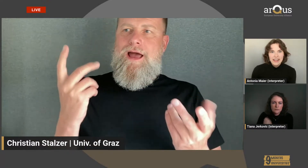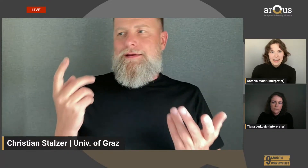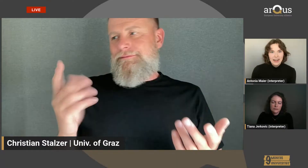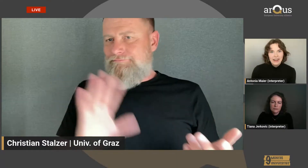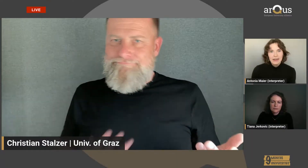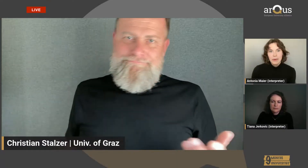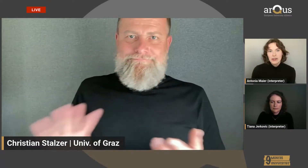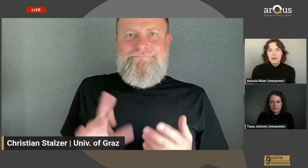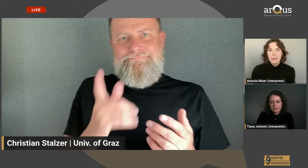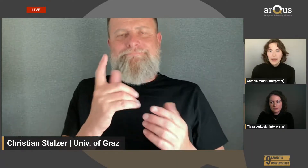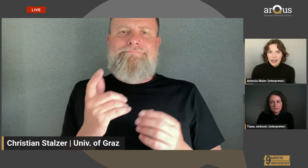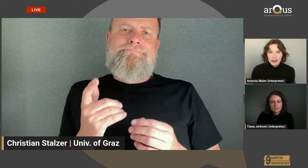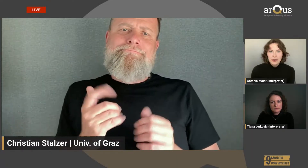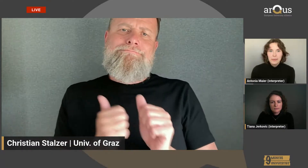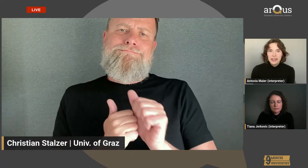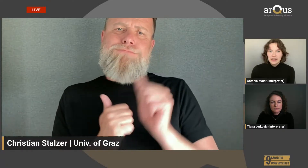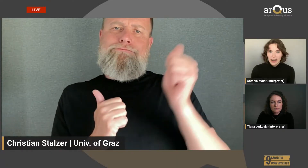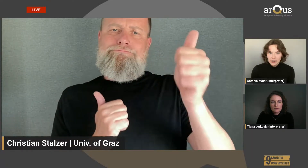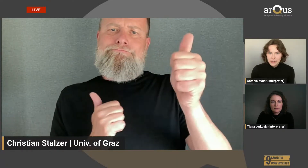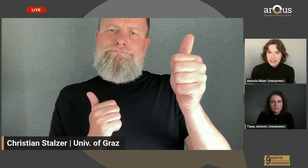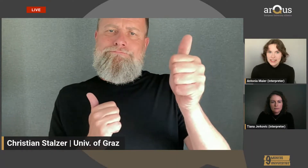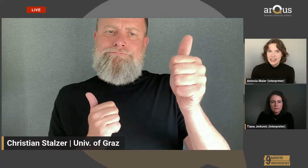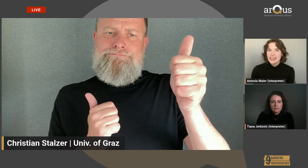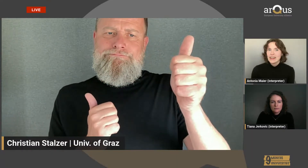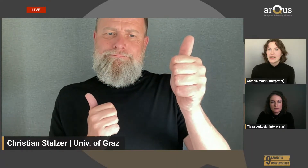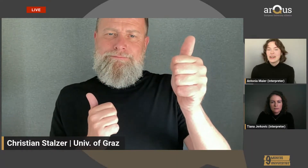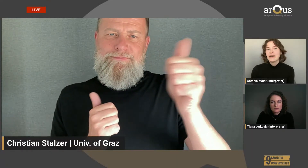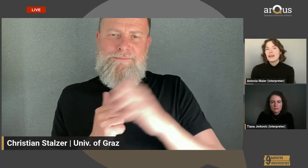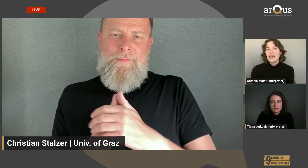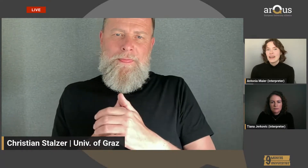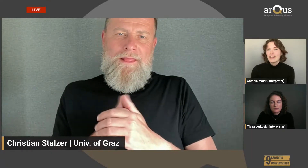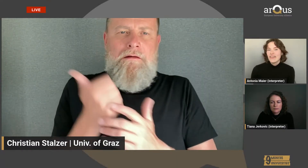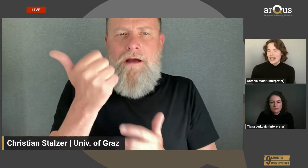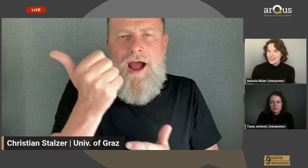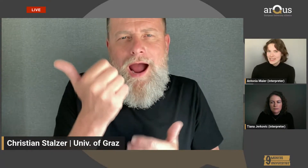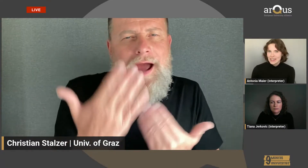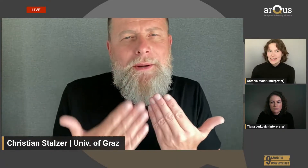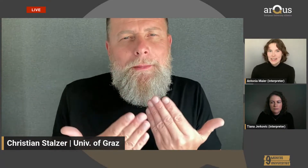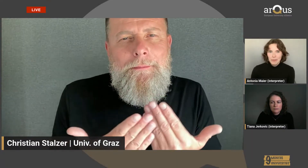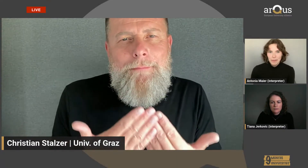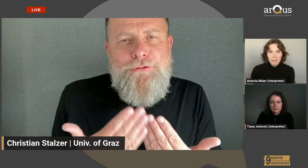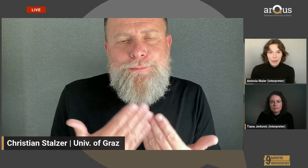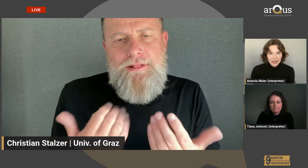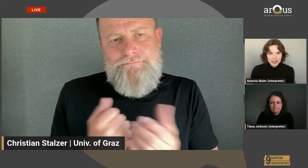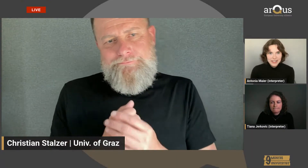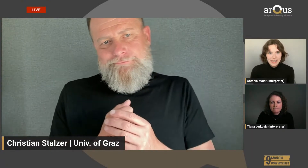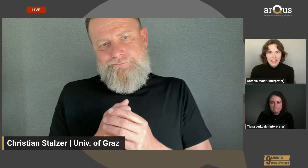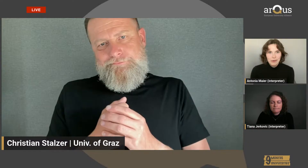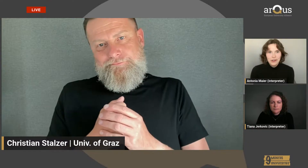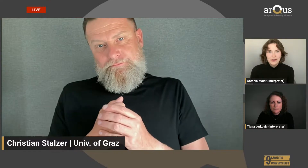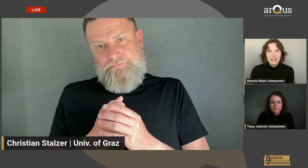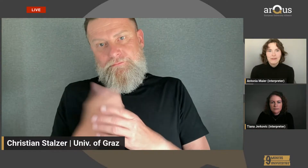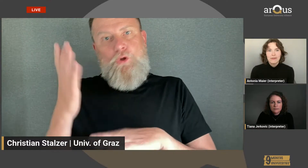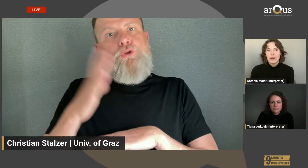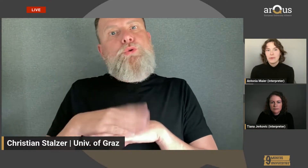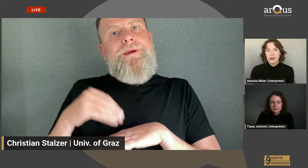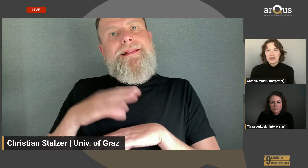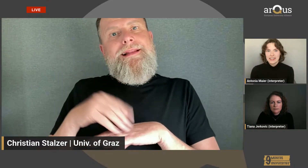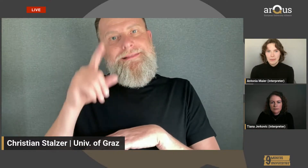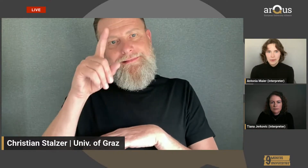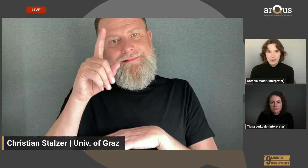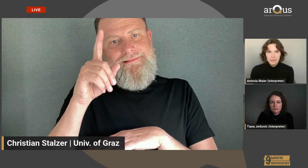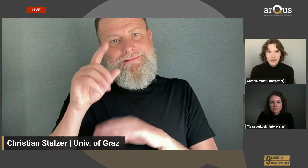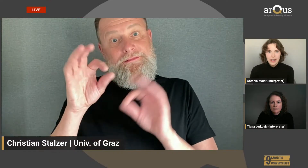know that when you compare European countries, that they are advanced in some matters, and I want to give